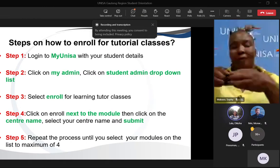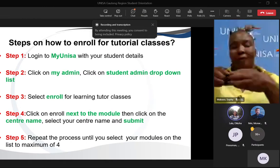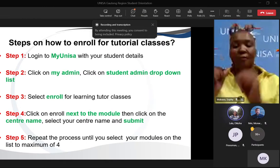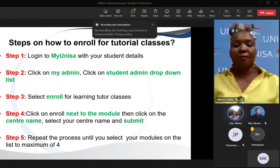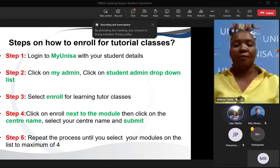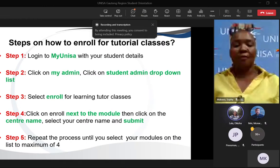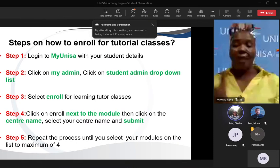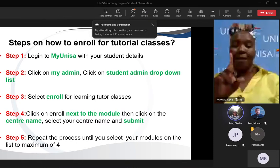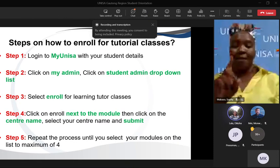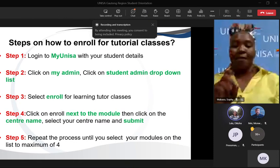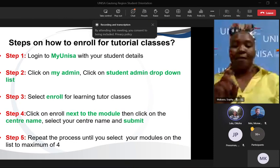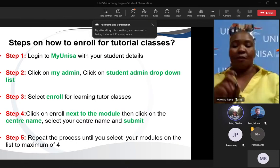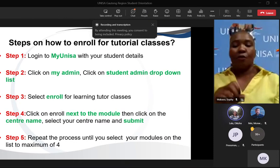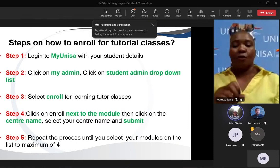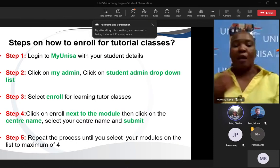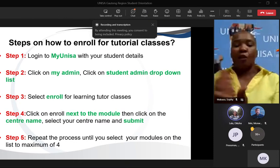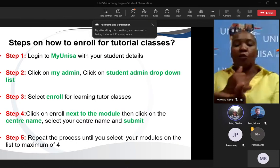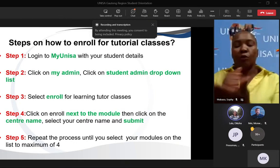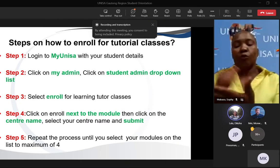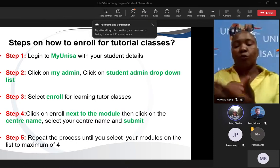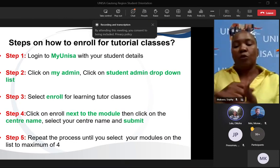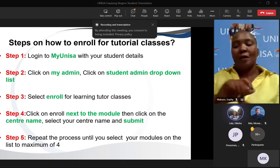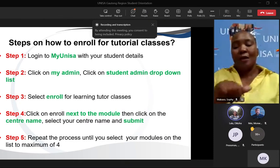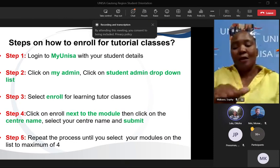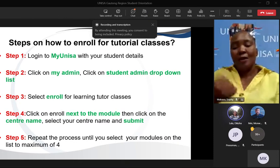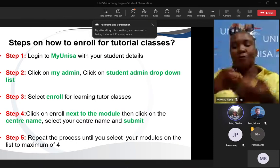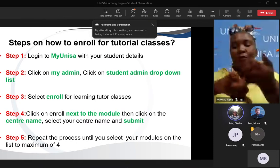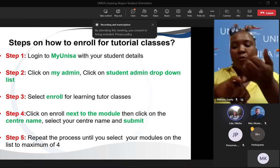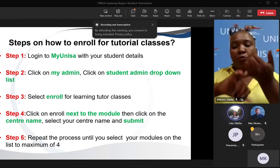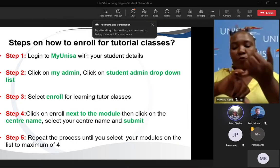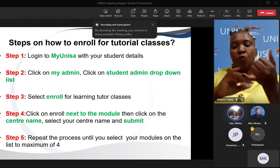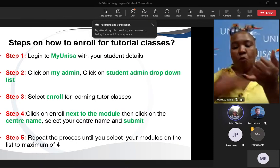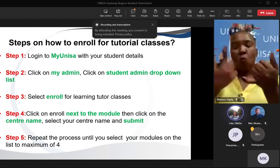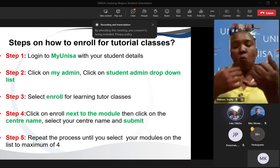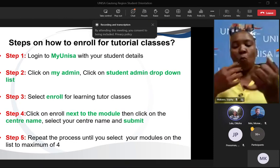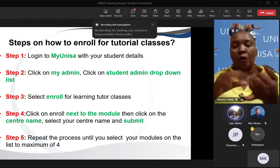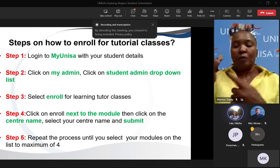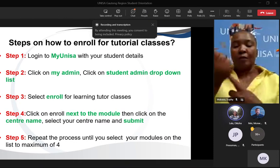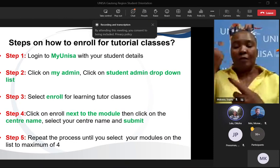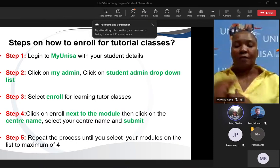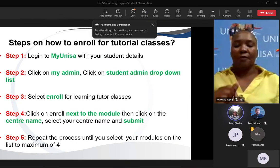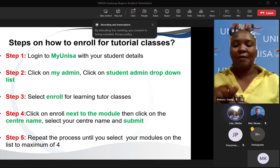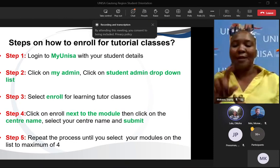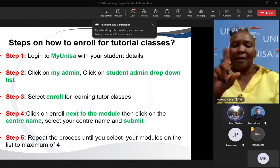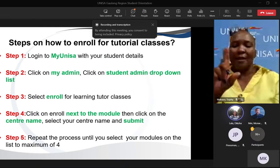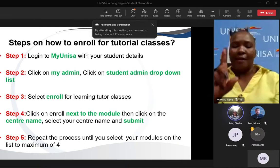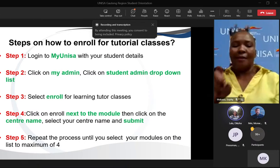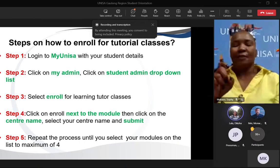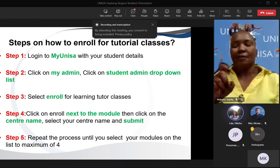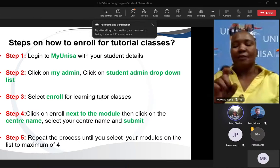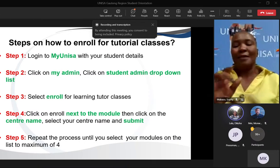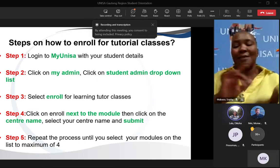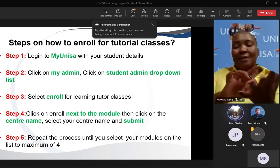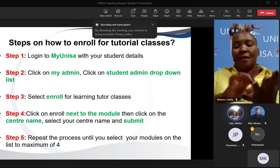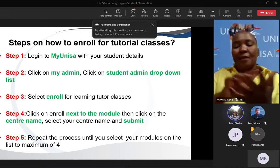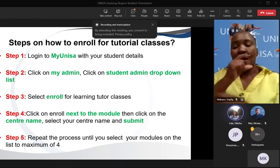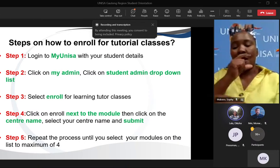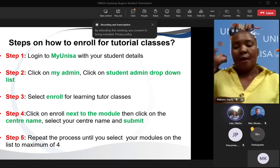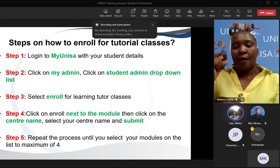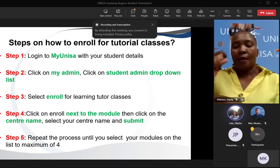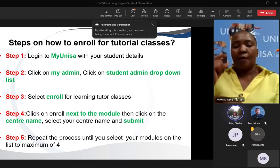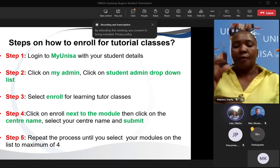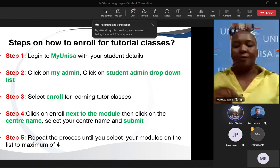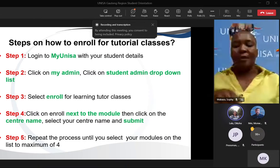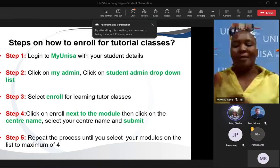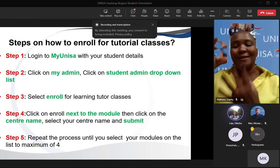enroll next to the module that you want to take then click on the center name and you